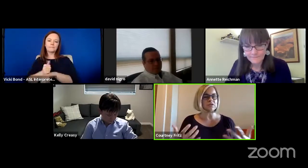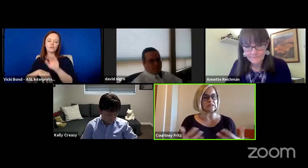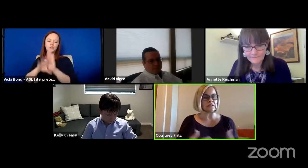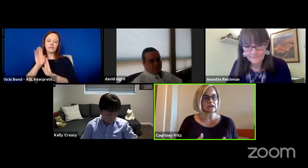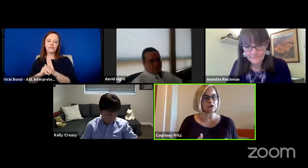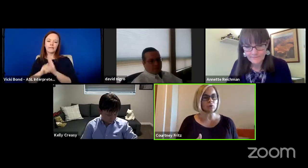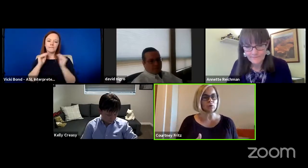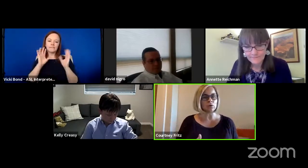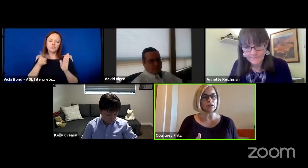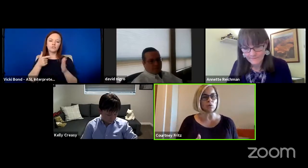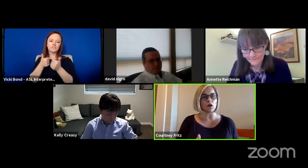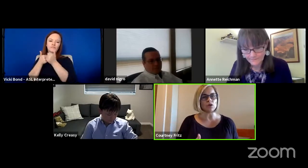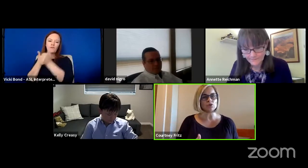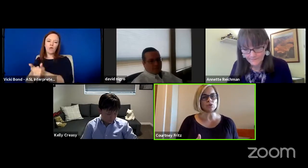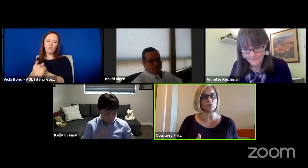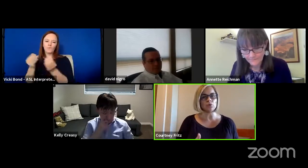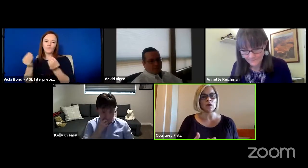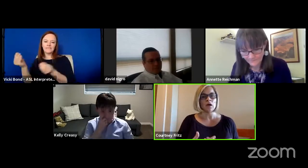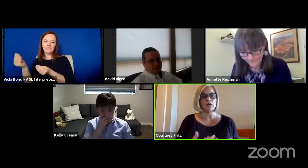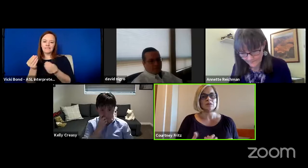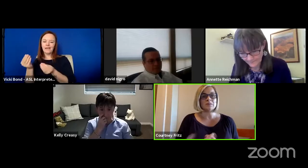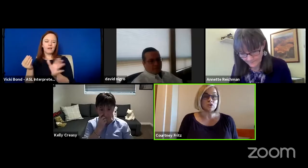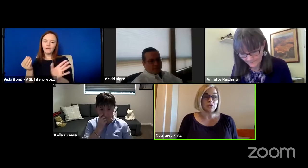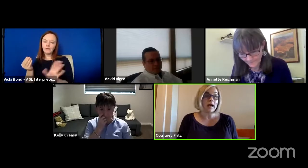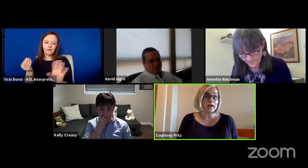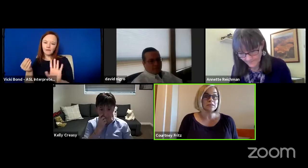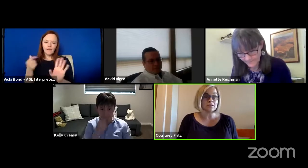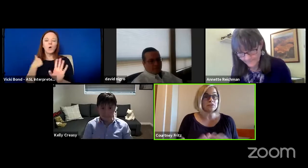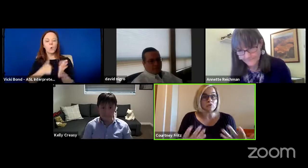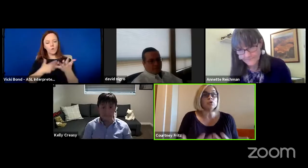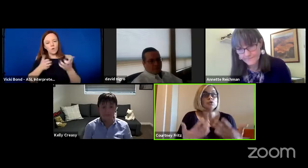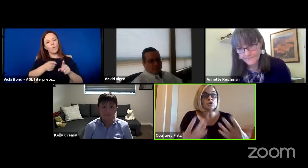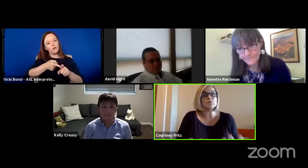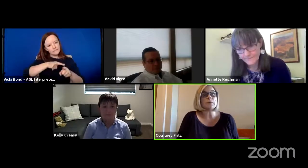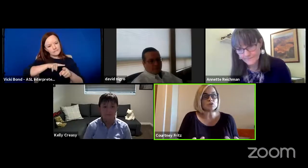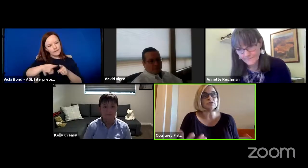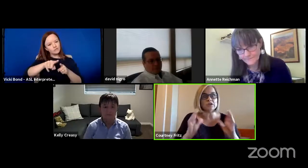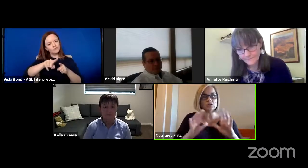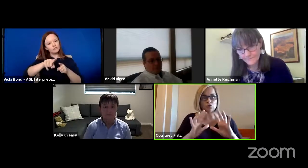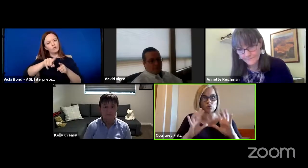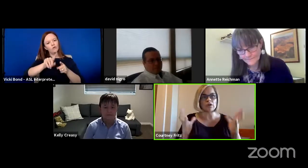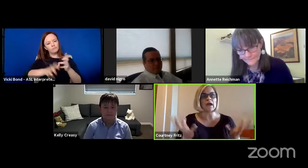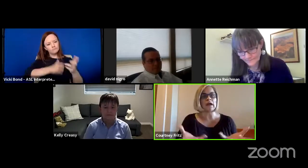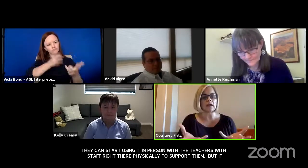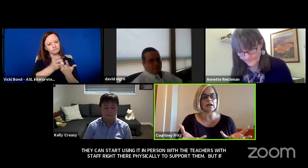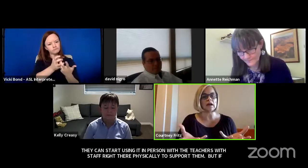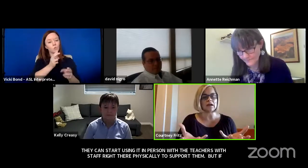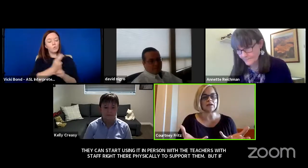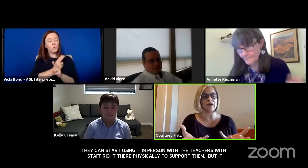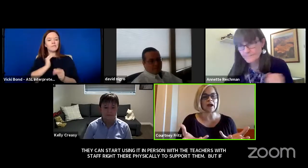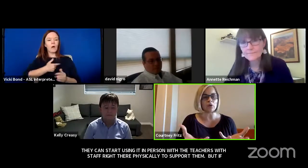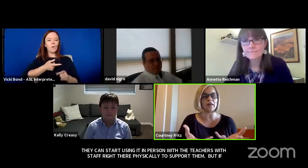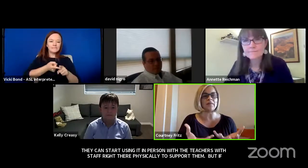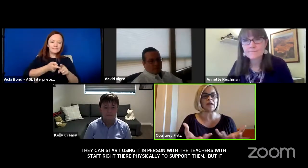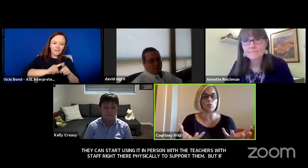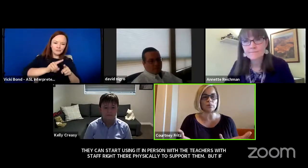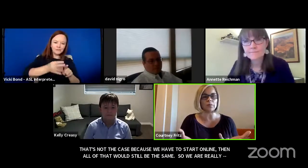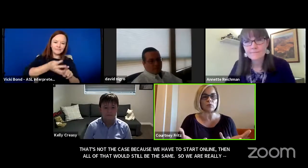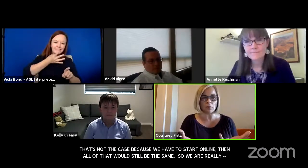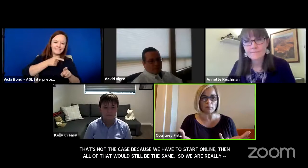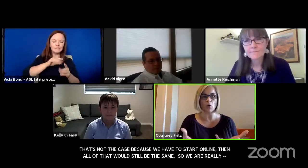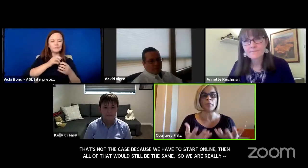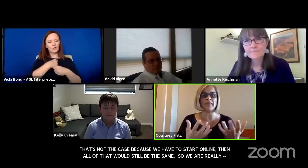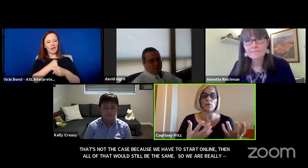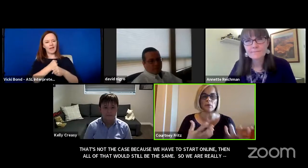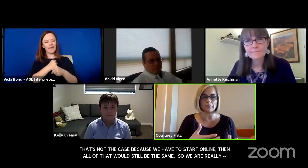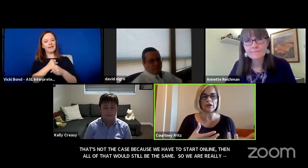teacher is a facilitator. We really want to specialize, use our specialty to create an environment that would